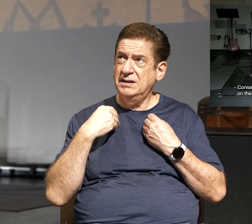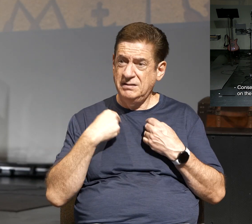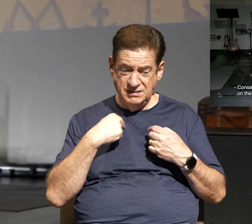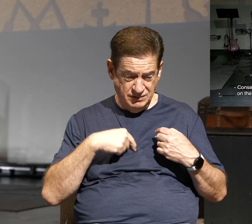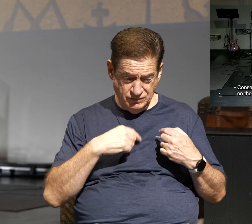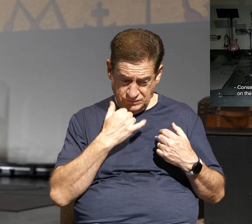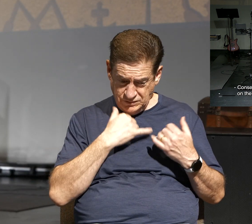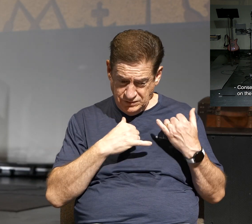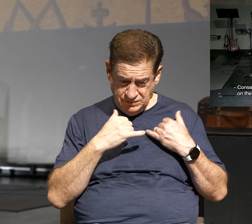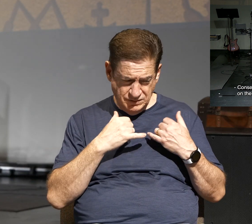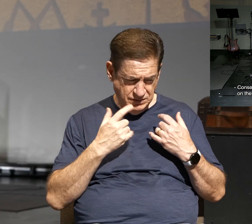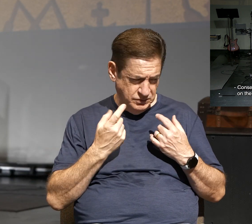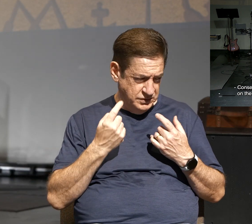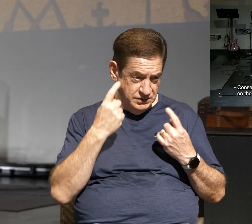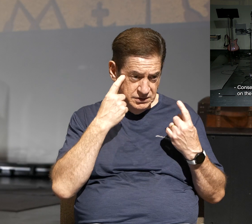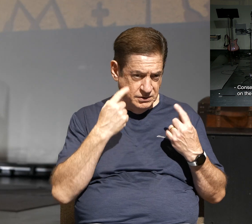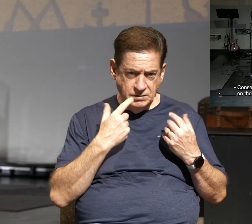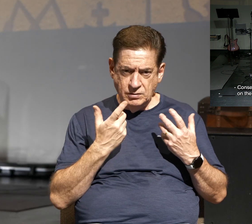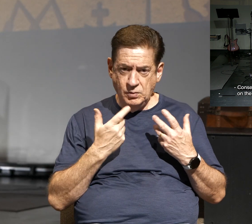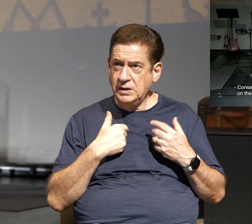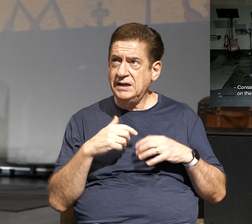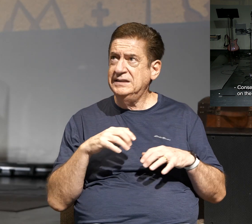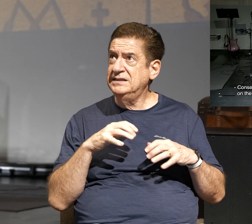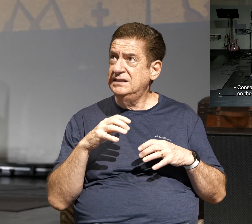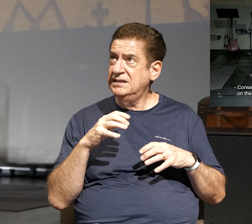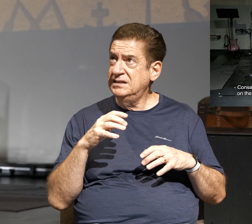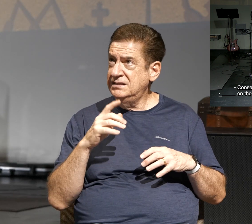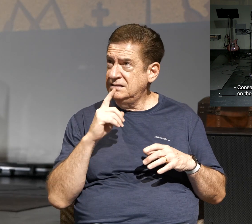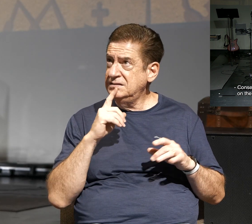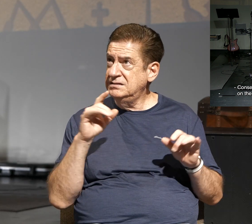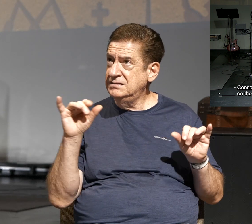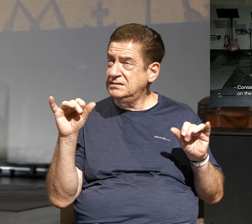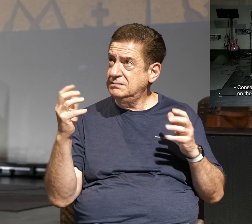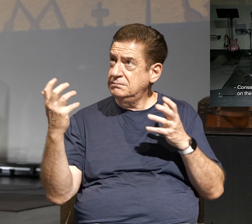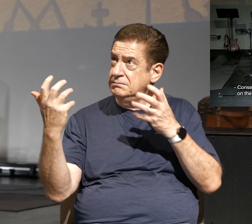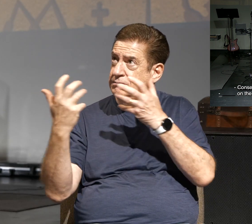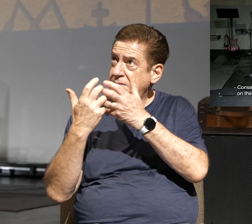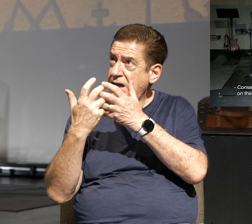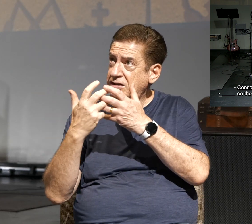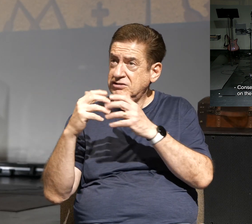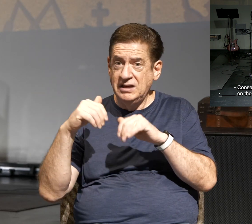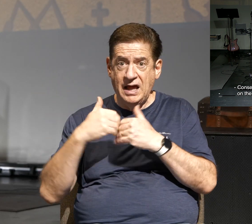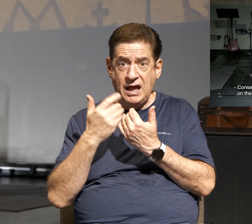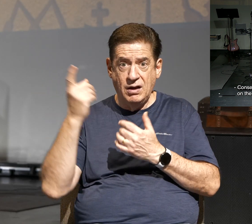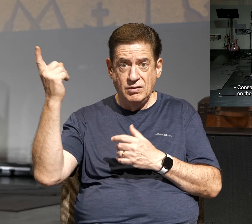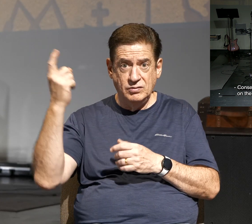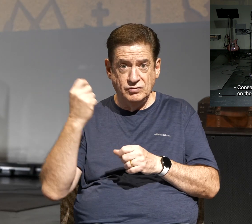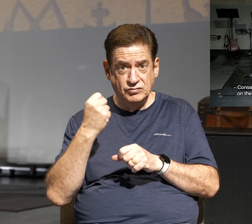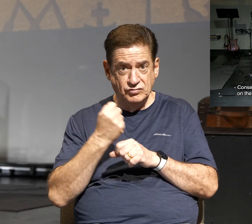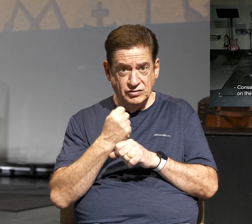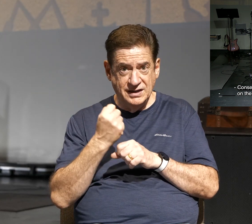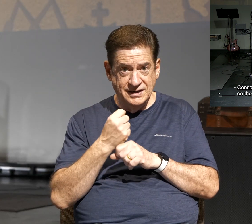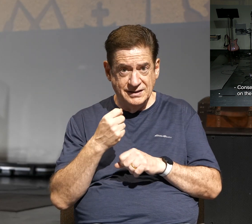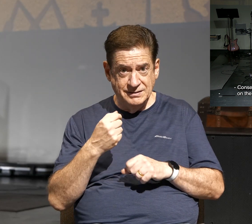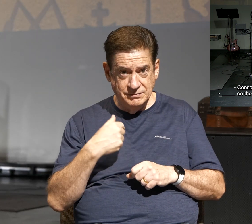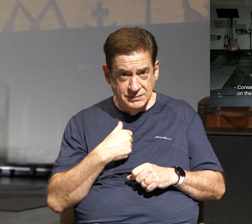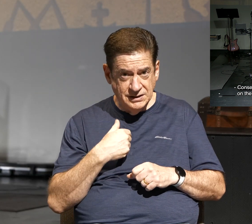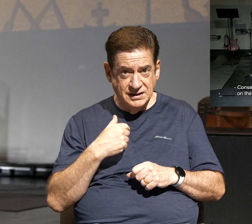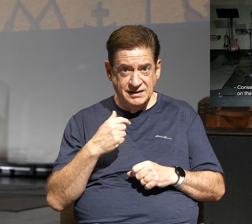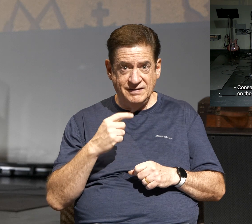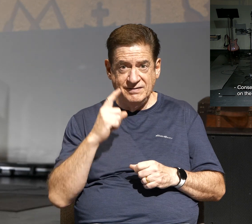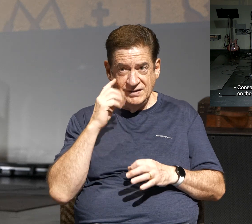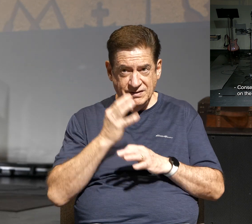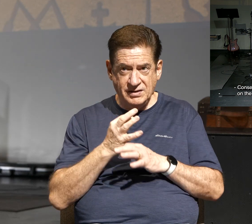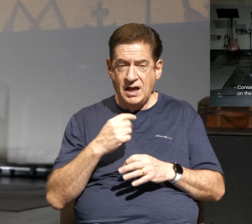thoughts, what you did wasn't consistent with how I created you and what I paid for on the cross. So I confess,